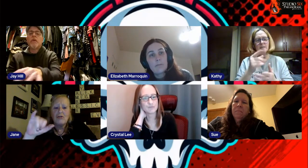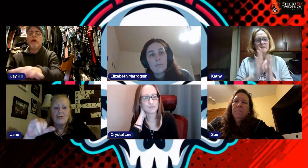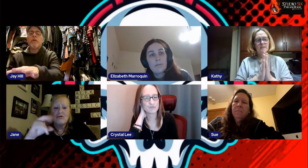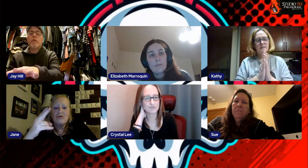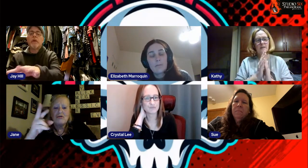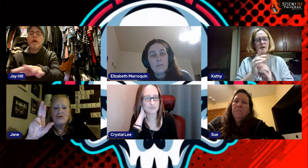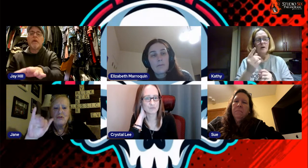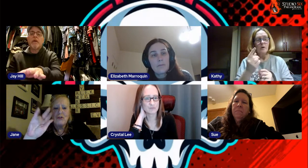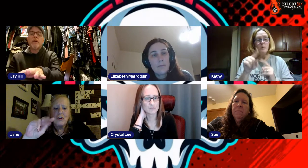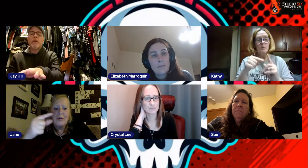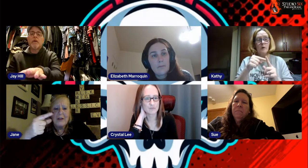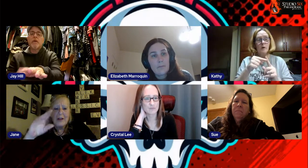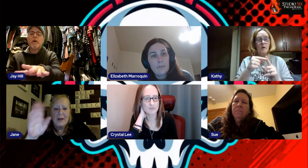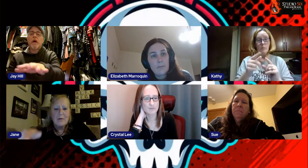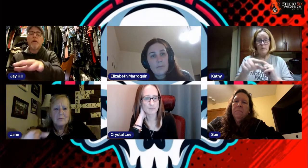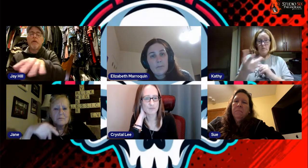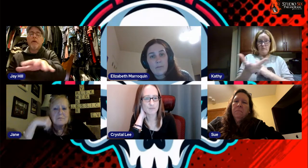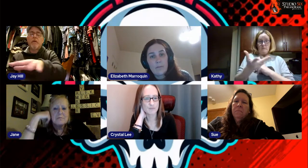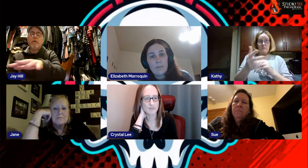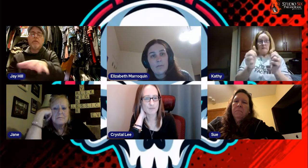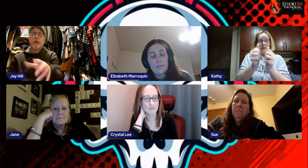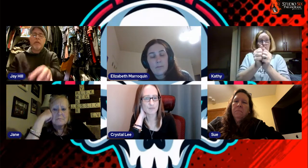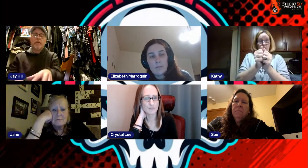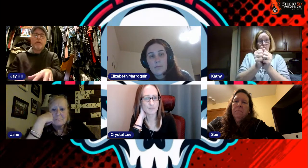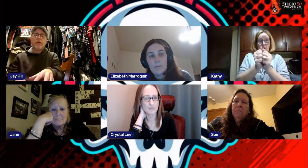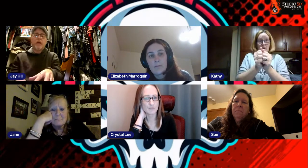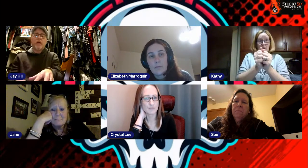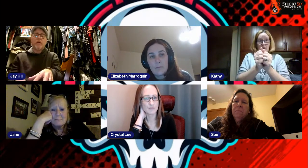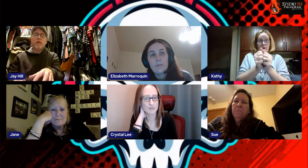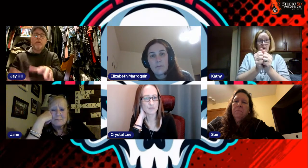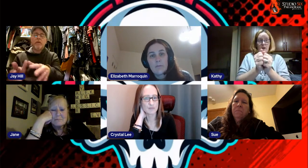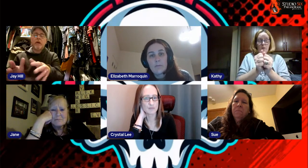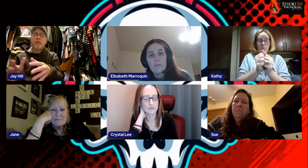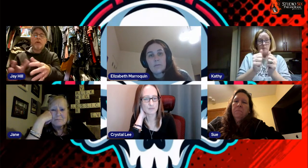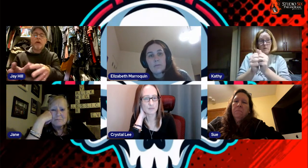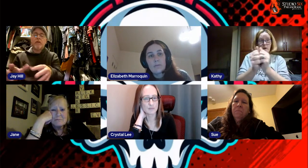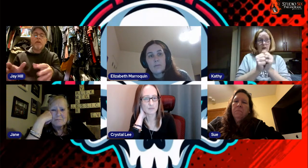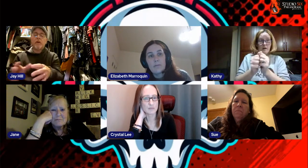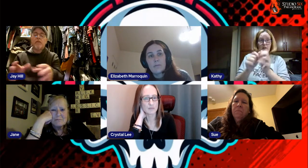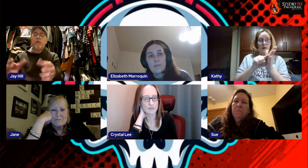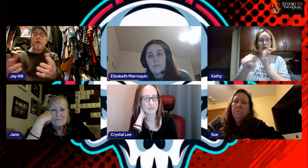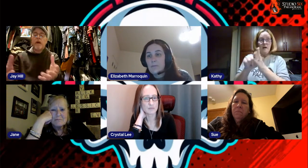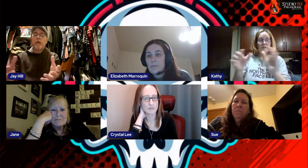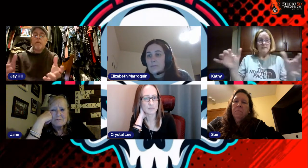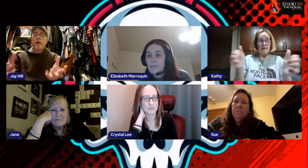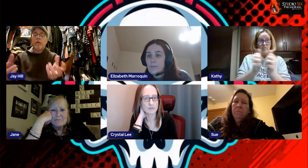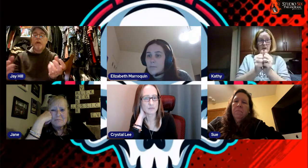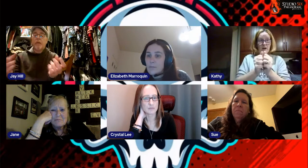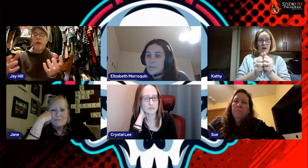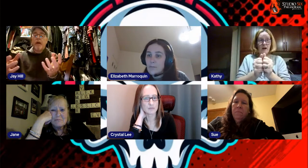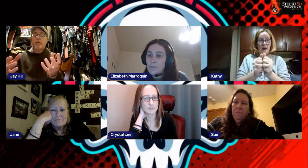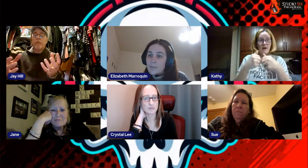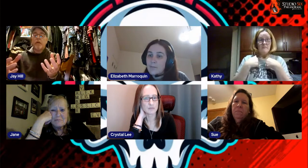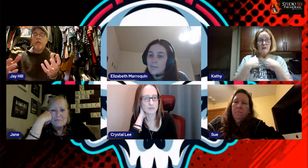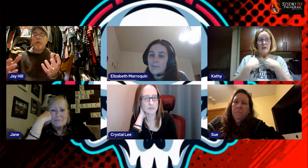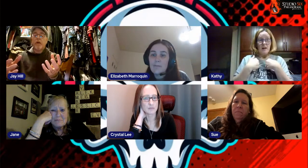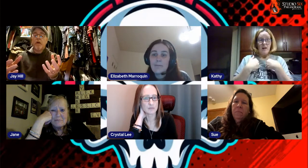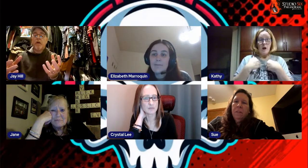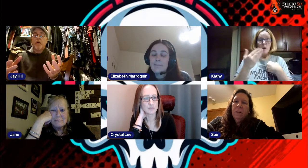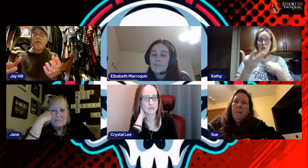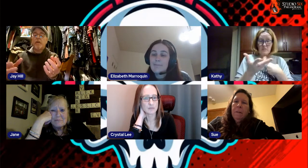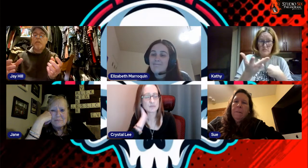when you guys were together and you like investigate, when you guys were together, or if you've had like a bad